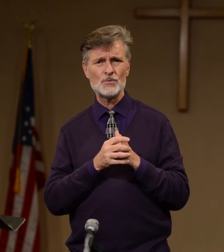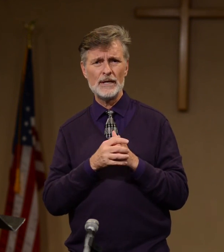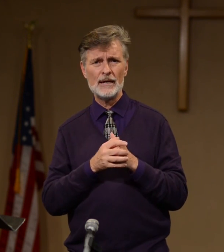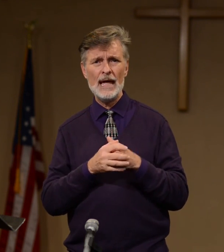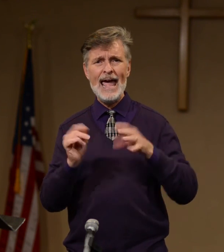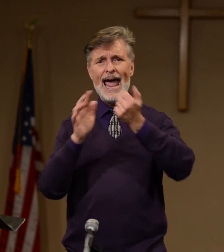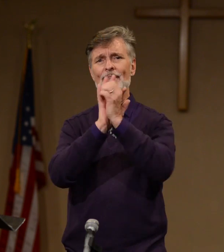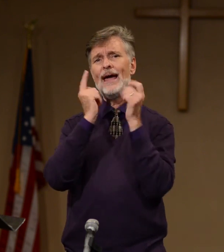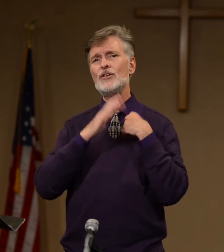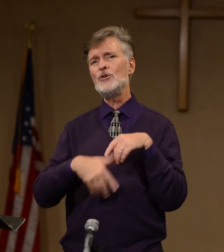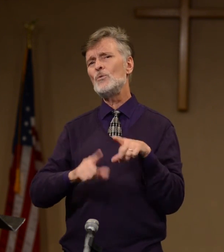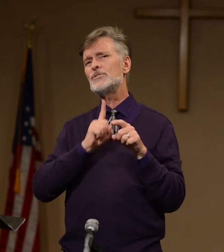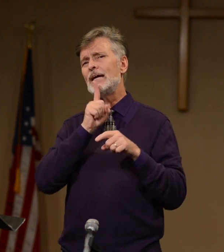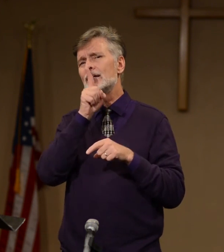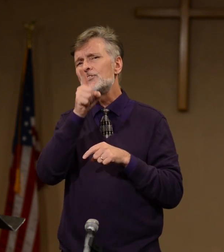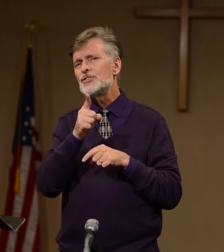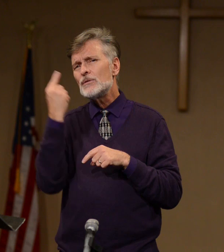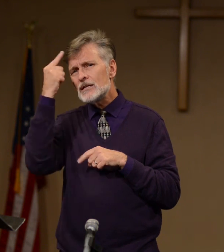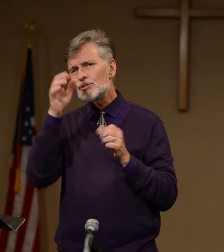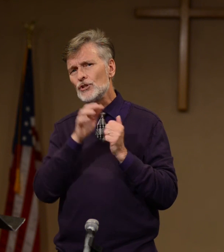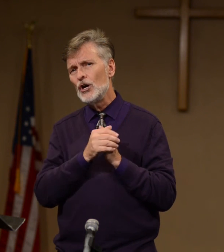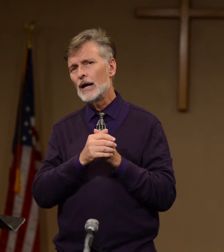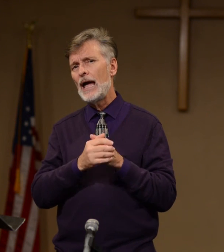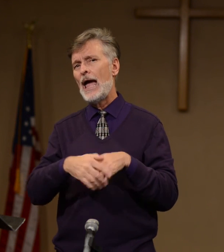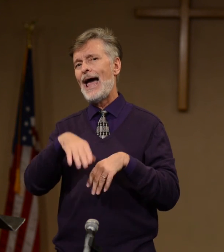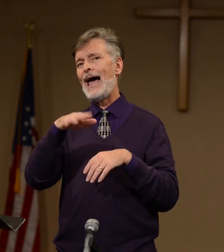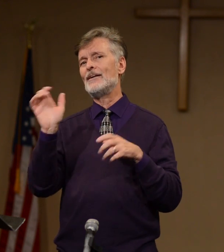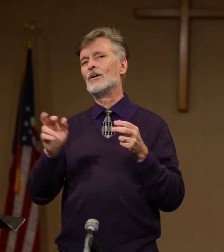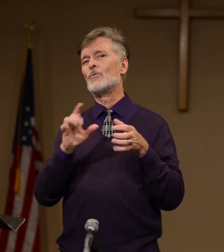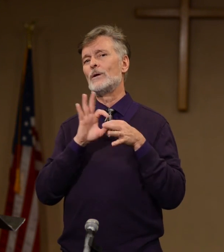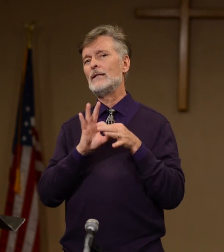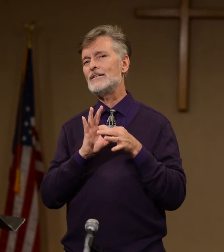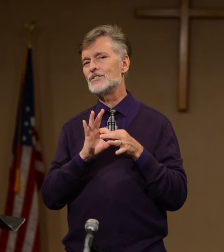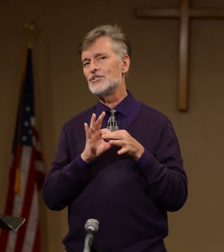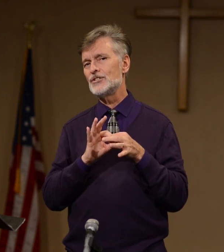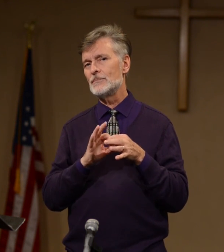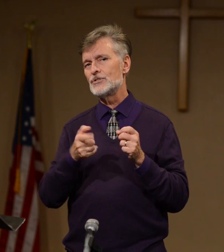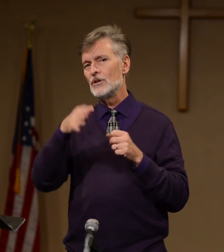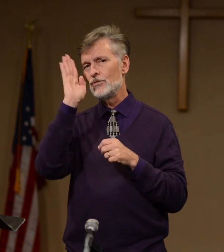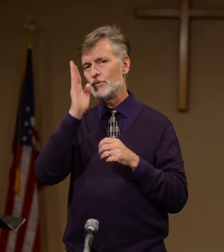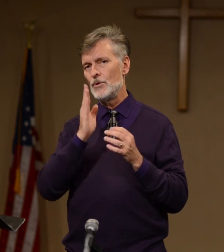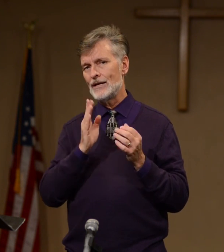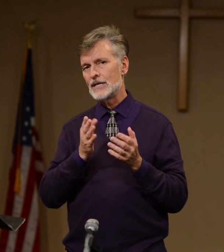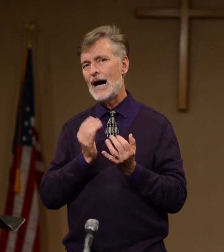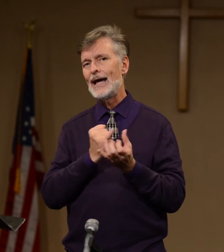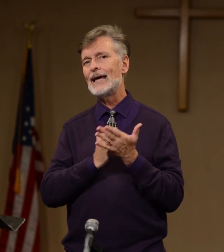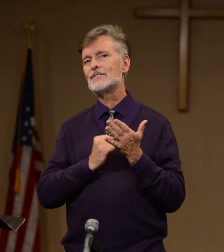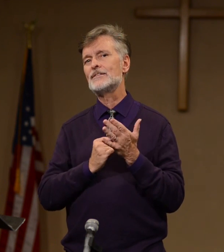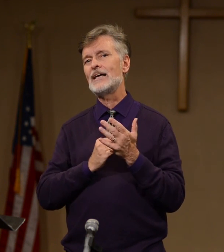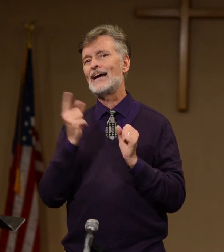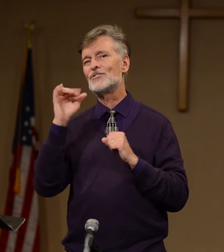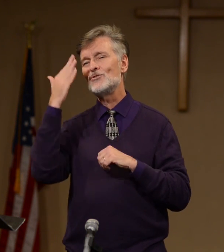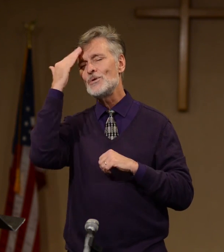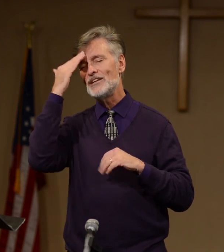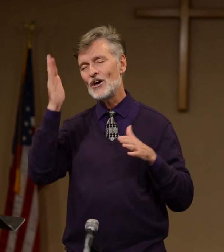week and that you will take a serious look at relationships through as God has designed so you can know